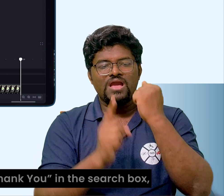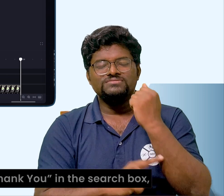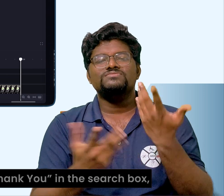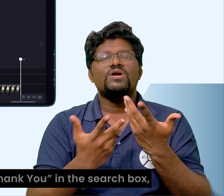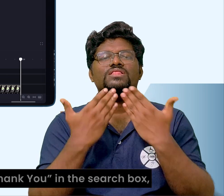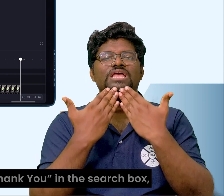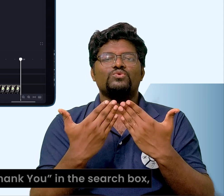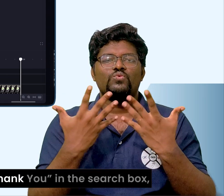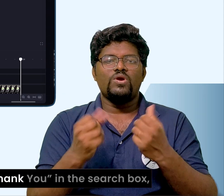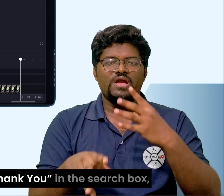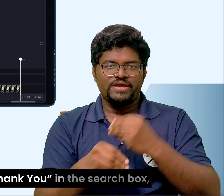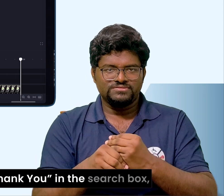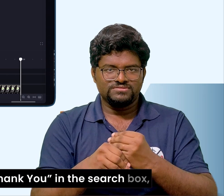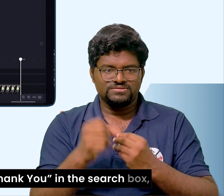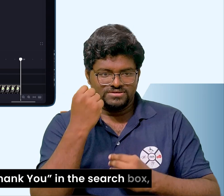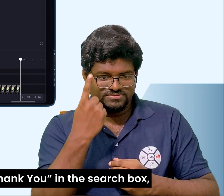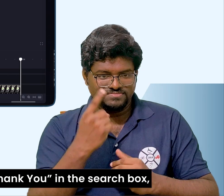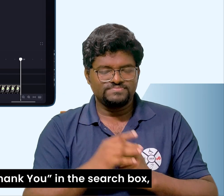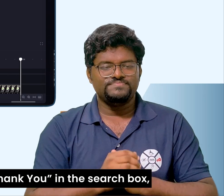Click Templates, type "Thank you" in the search box.